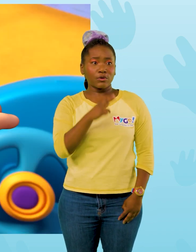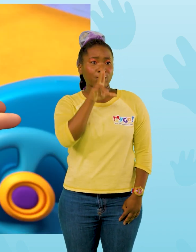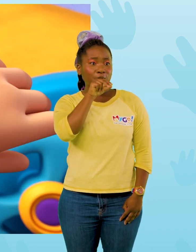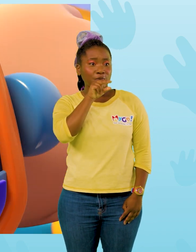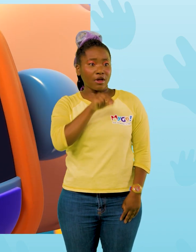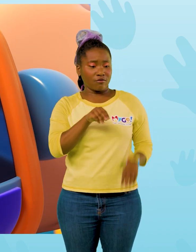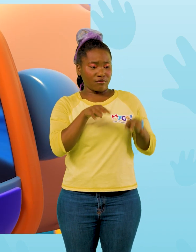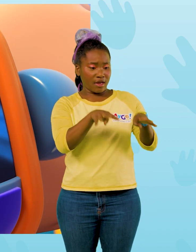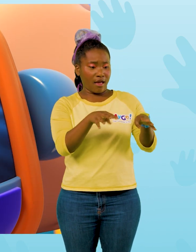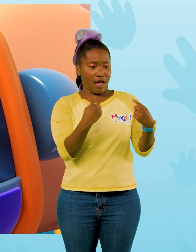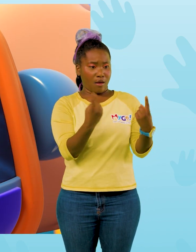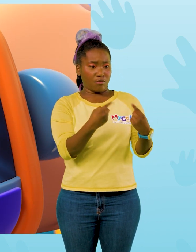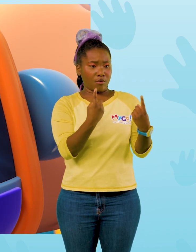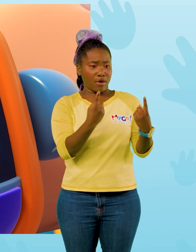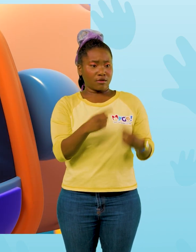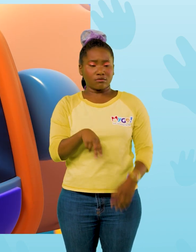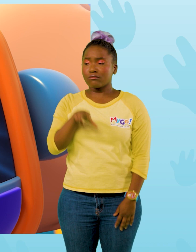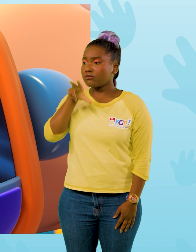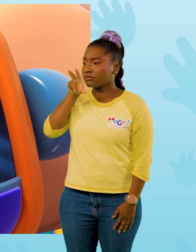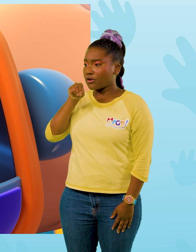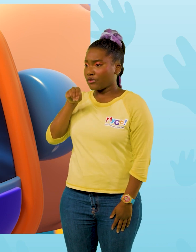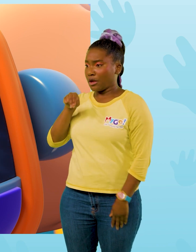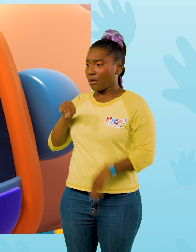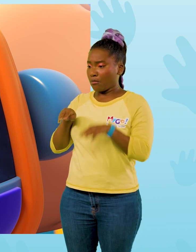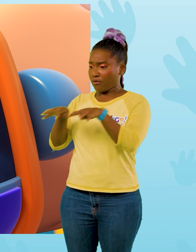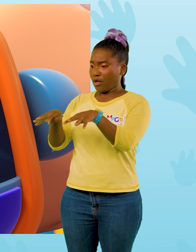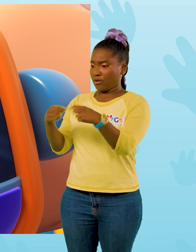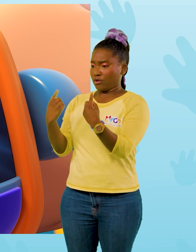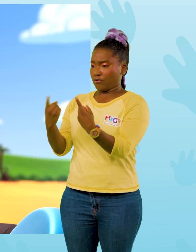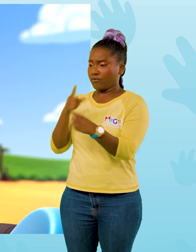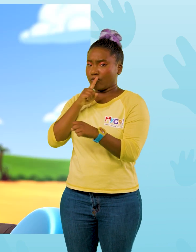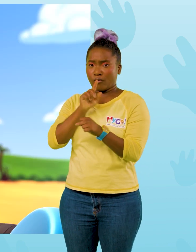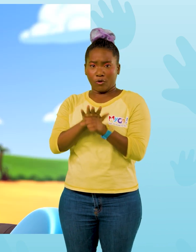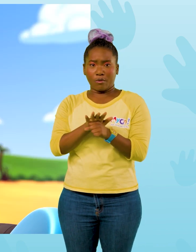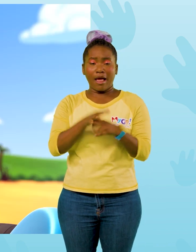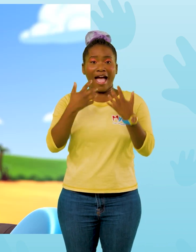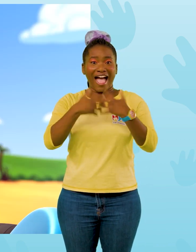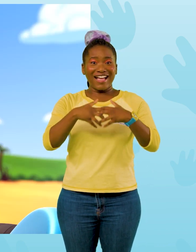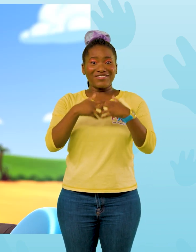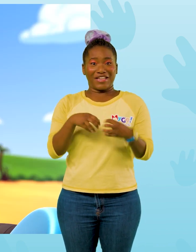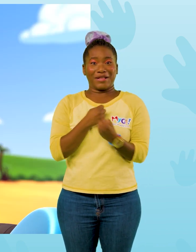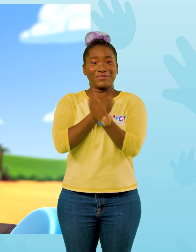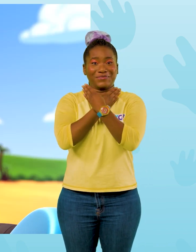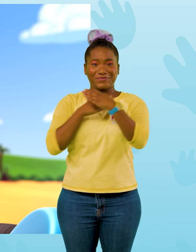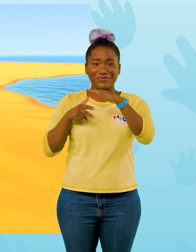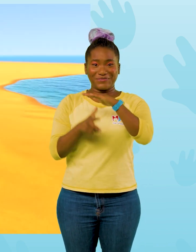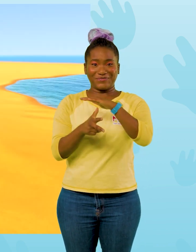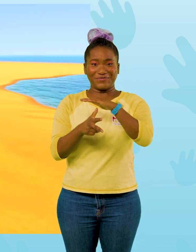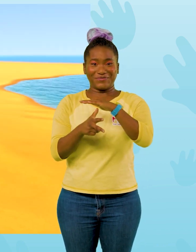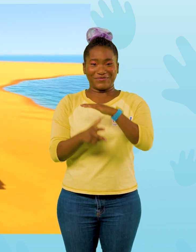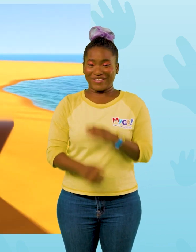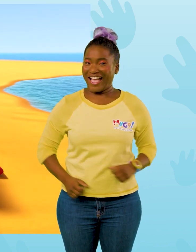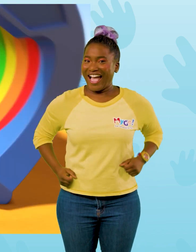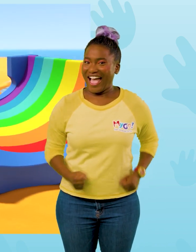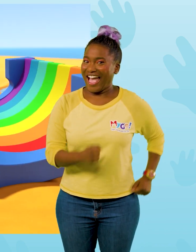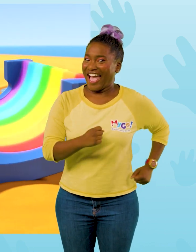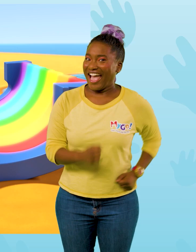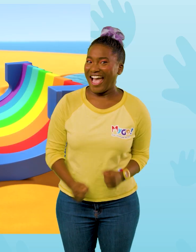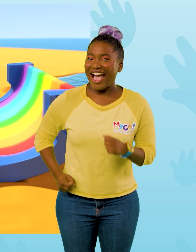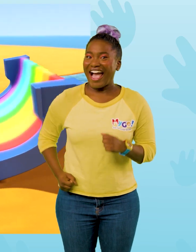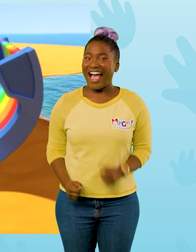feet and a propeller. Duck feet, propeller, confirmed. Activate Blippi Station.